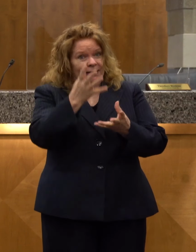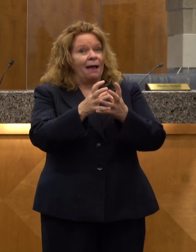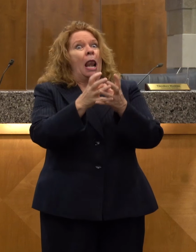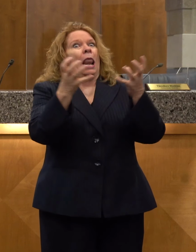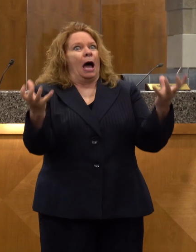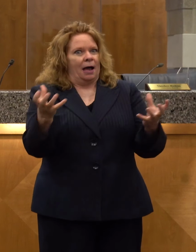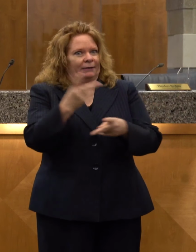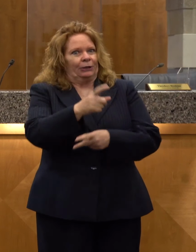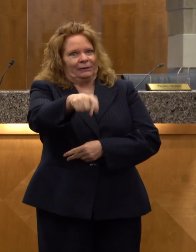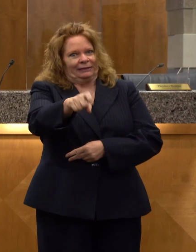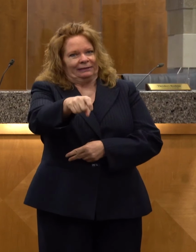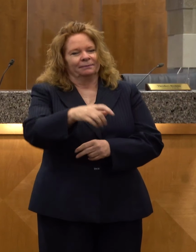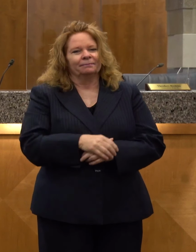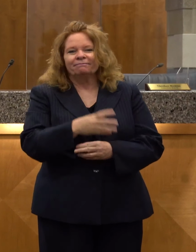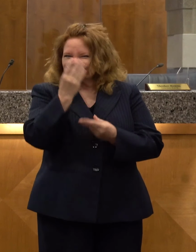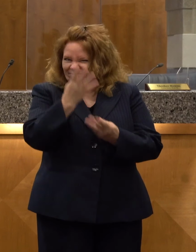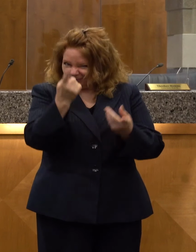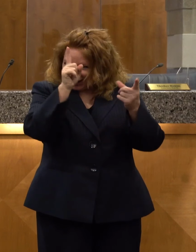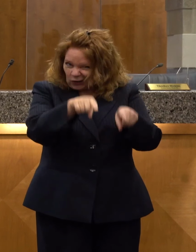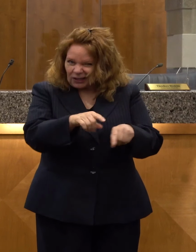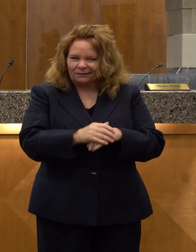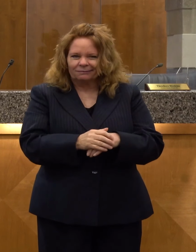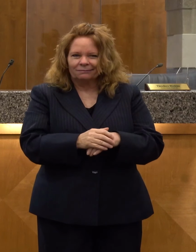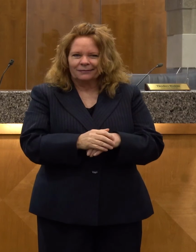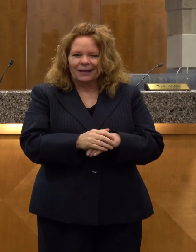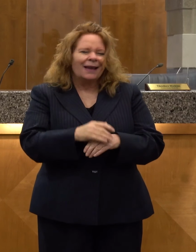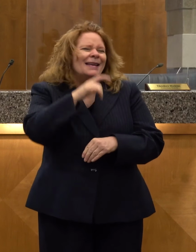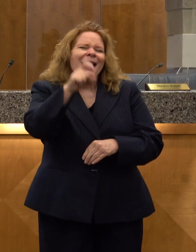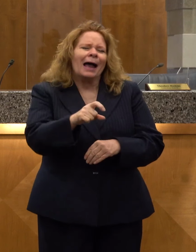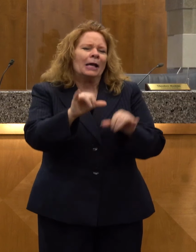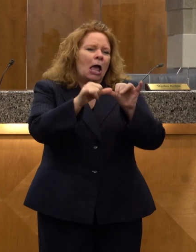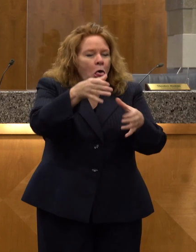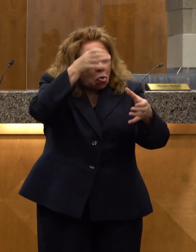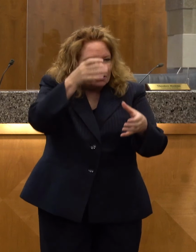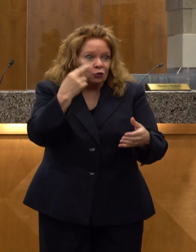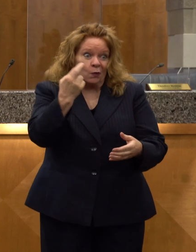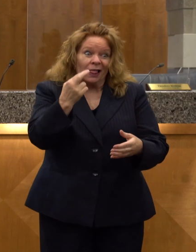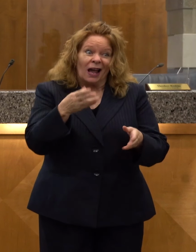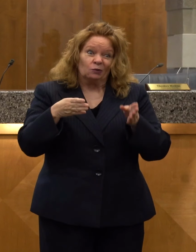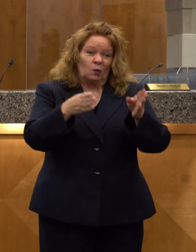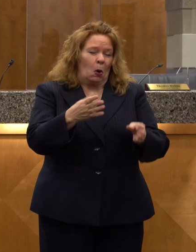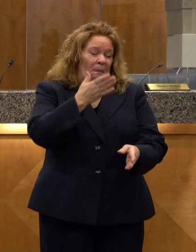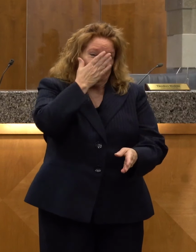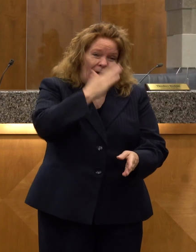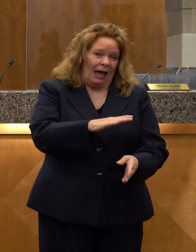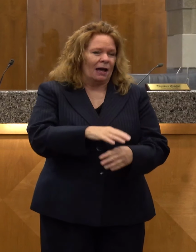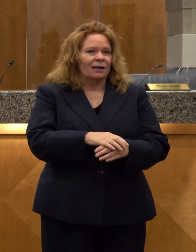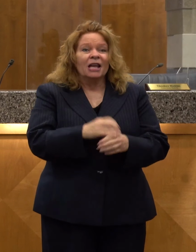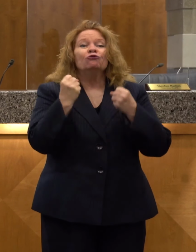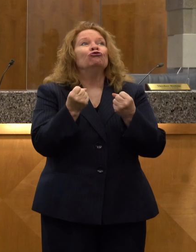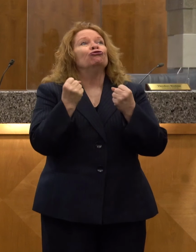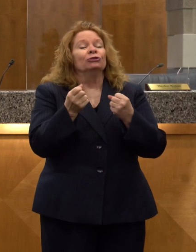I agree. It doesn't take an engineer's eye to determine that it's in bad shape. A short drive down the